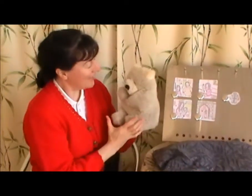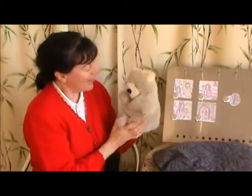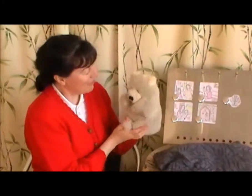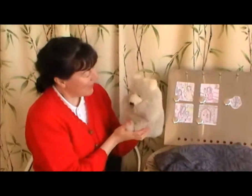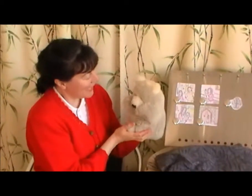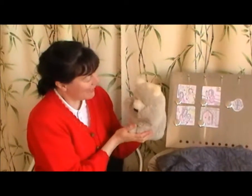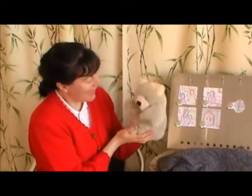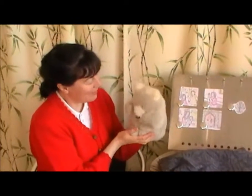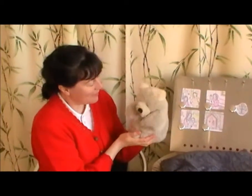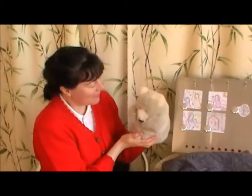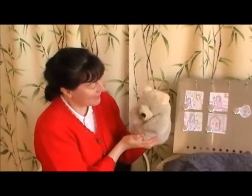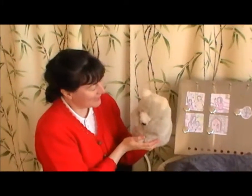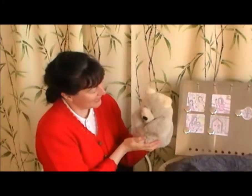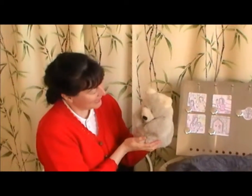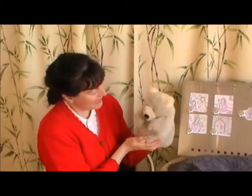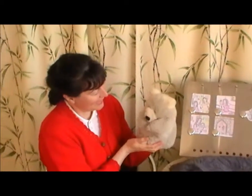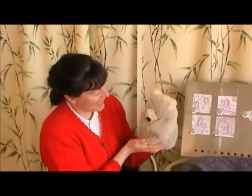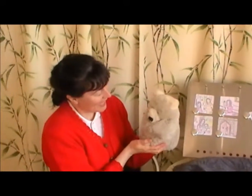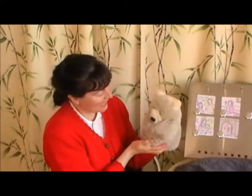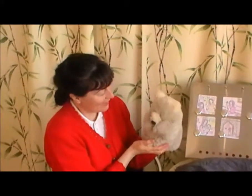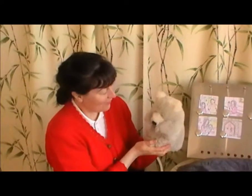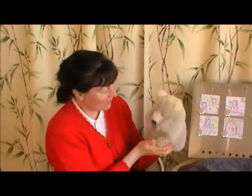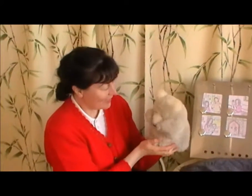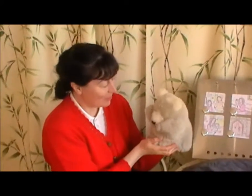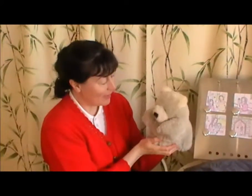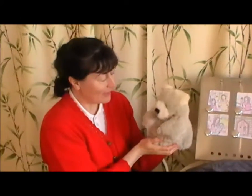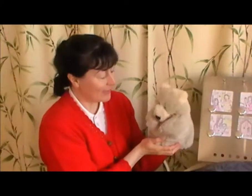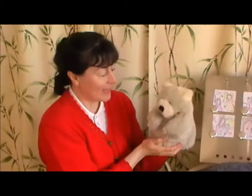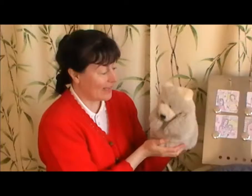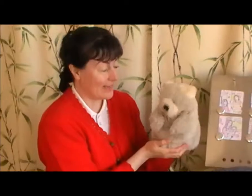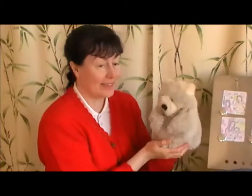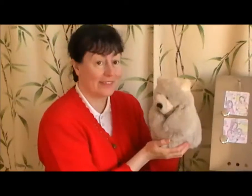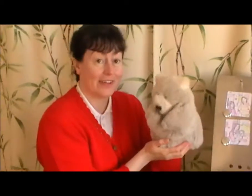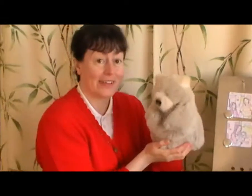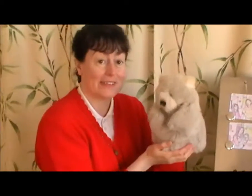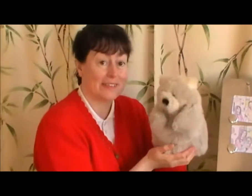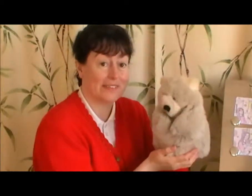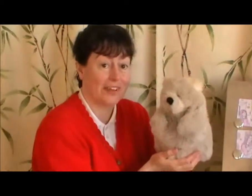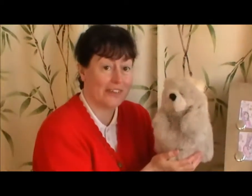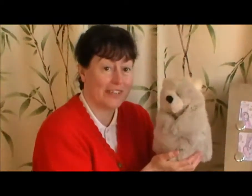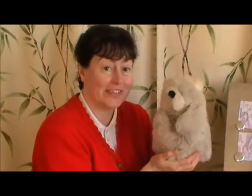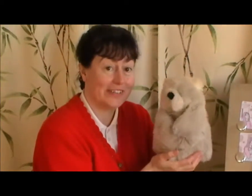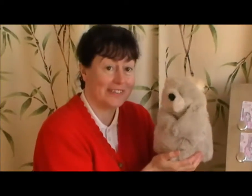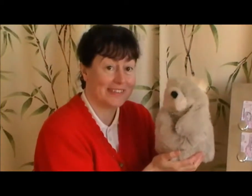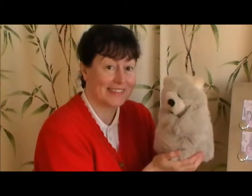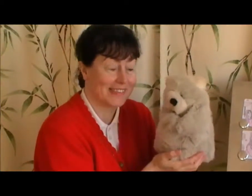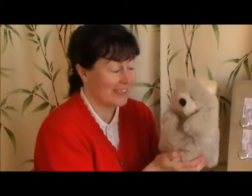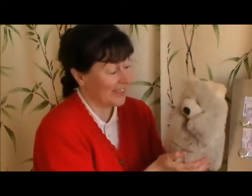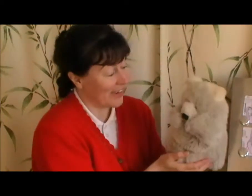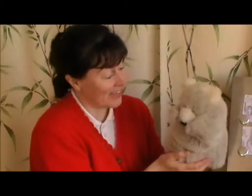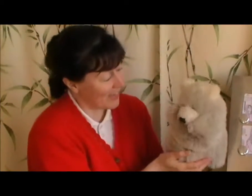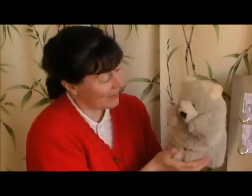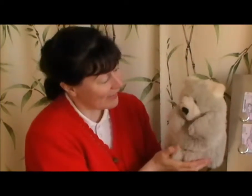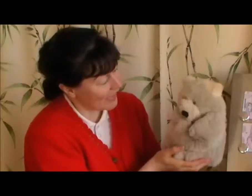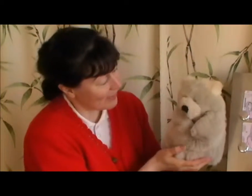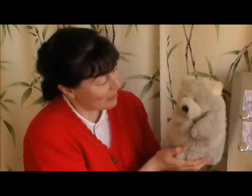enjoyed playing Samuel? Yes, hopefully the boys and girls enjoyed the story too. Right, shall we say